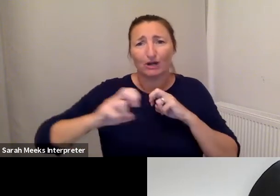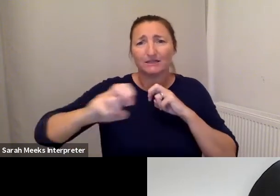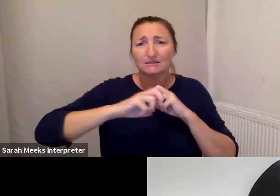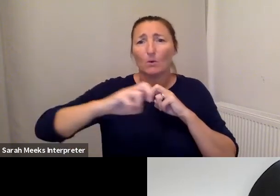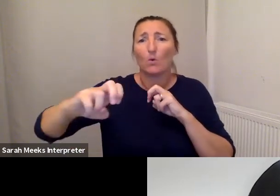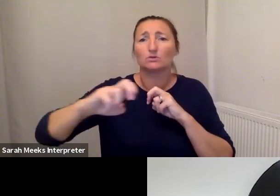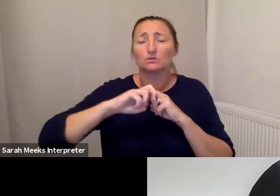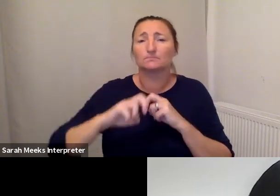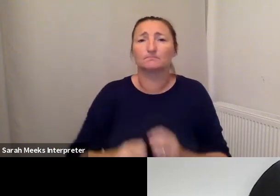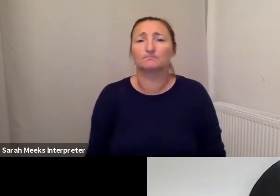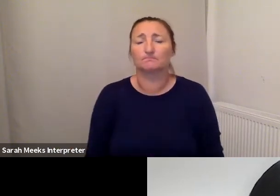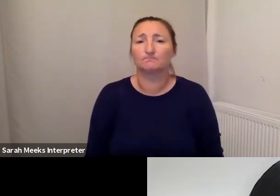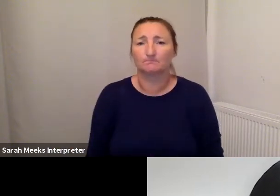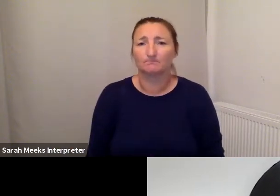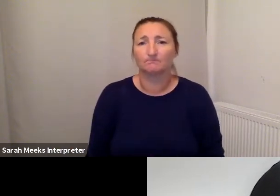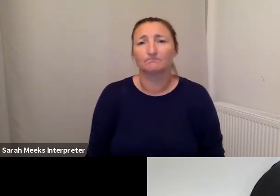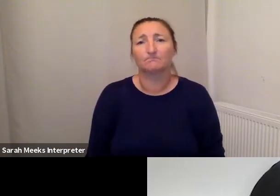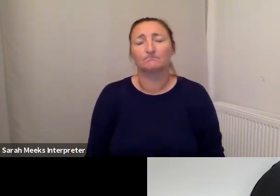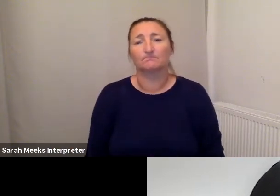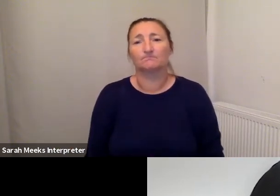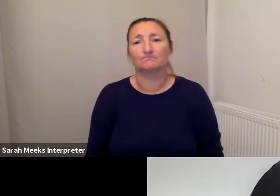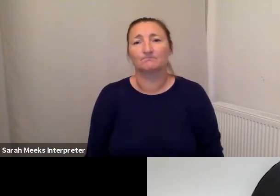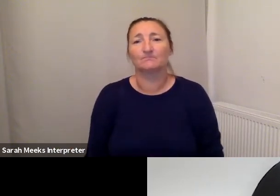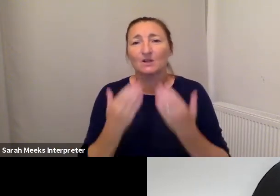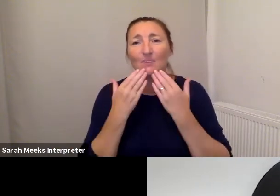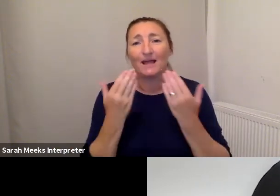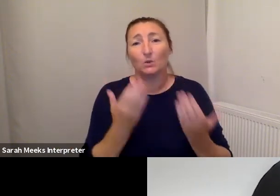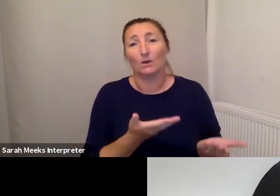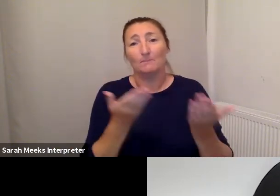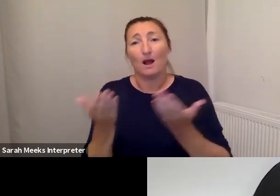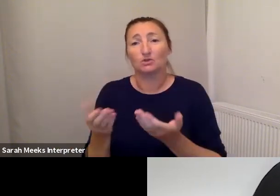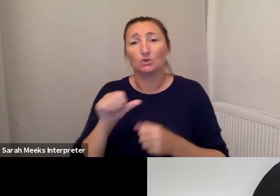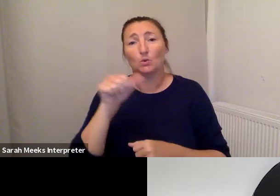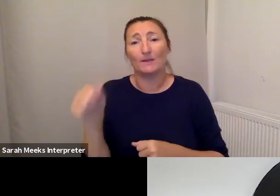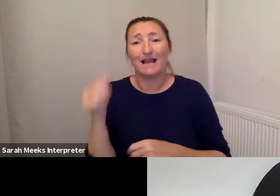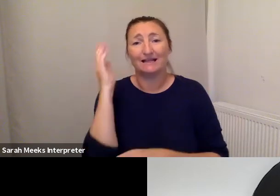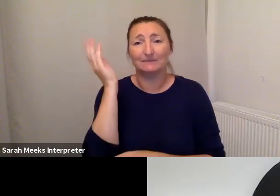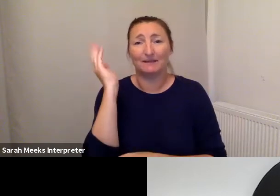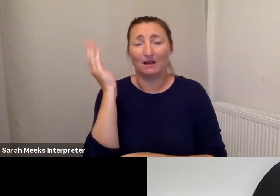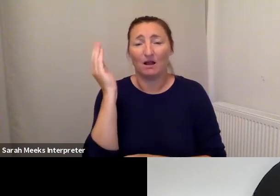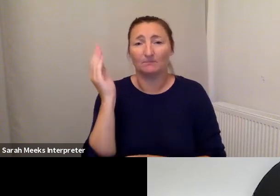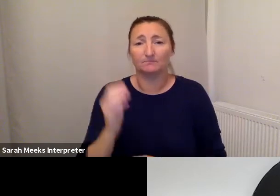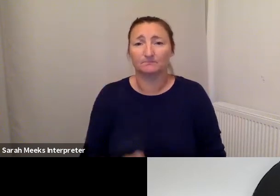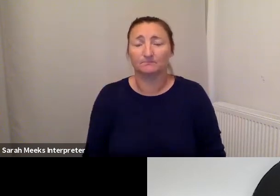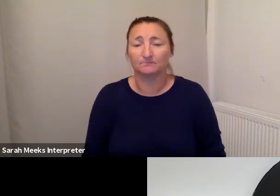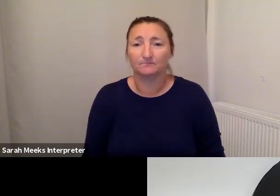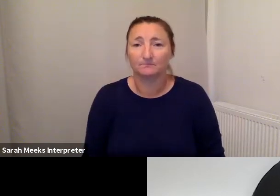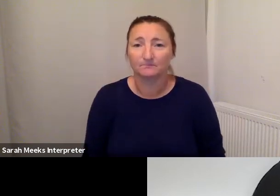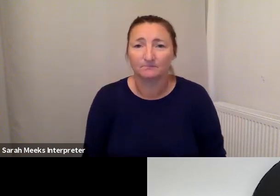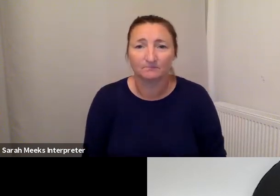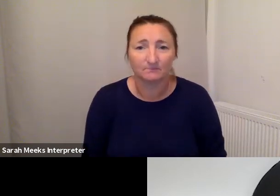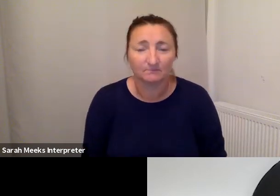bringing this project about. Thank you so much. The next speaker is again who gives us another